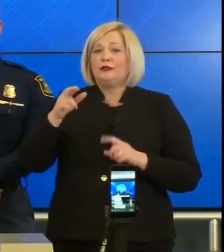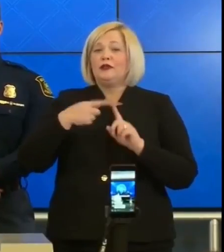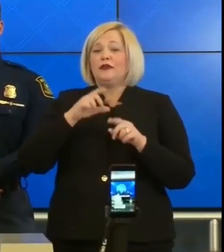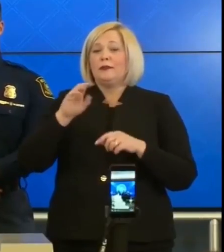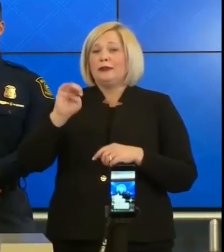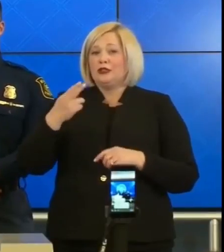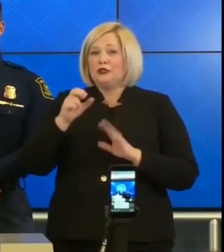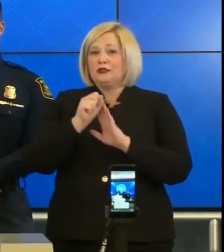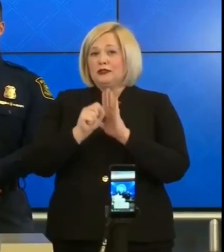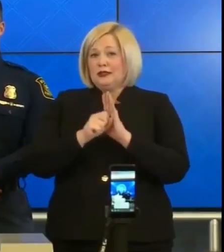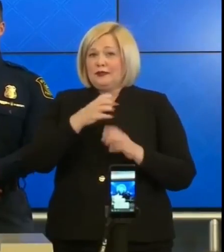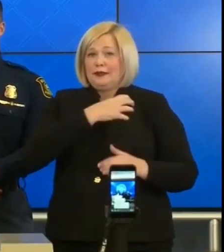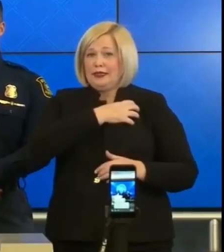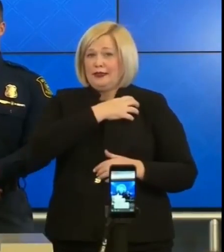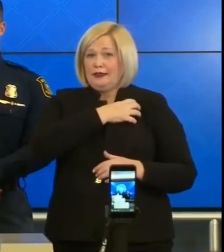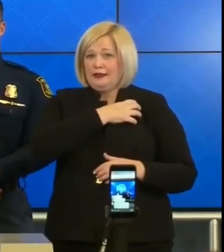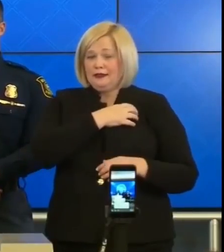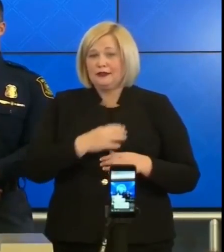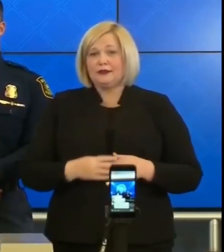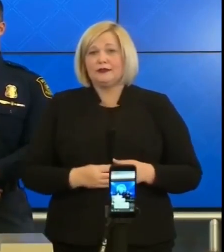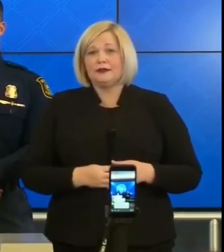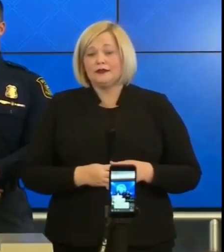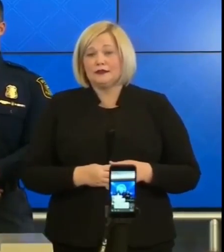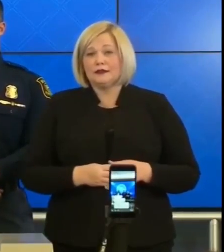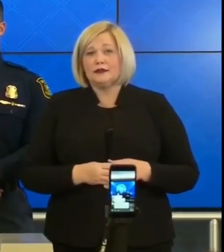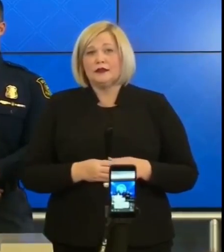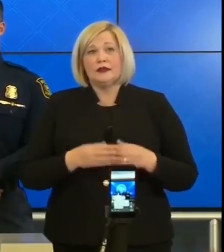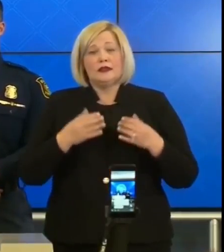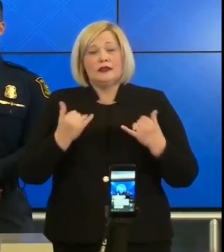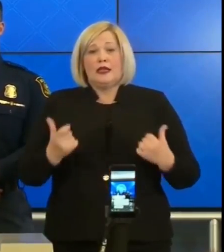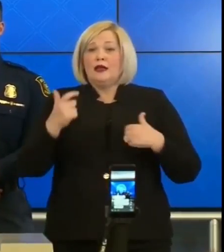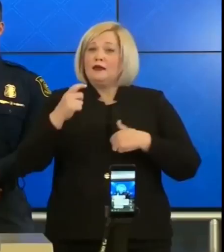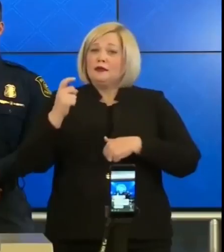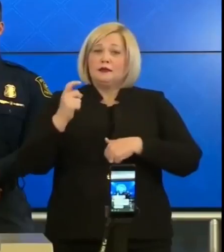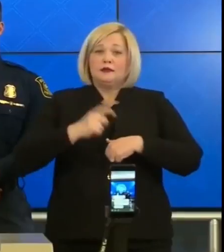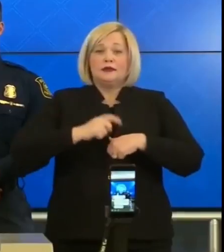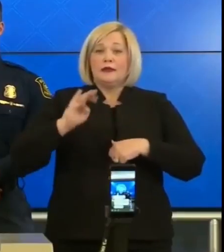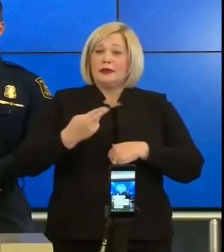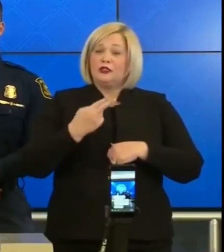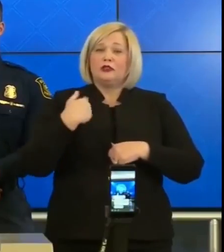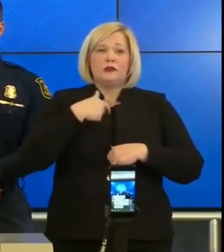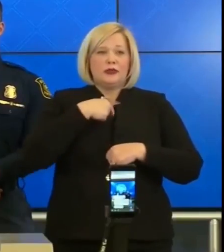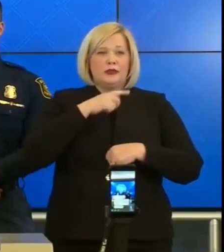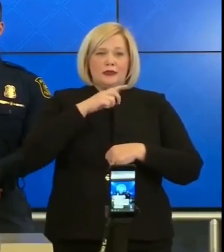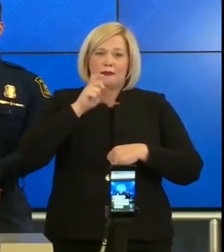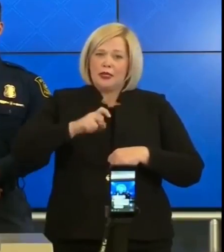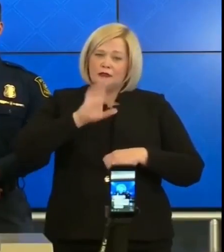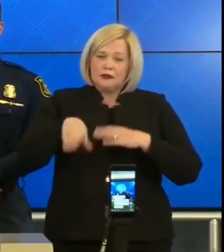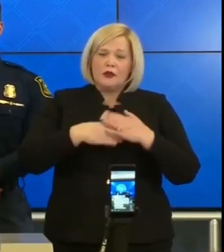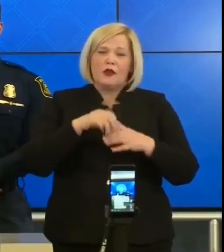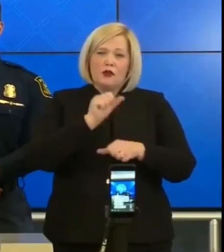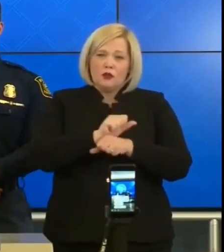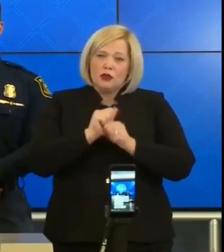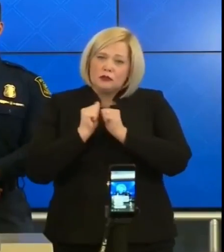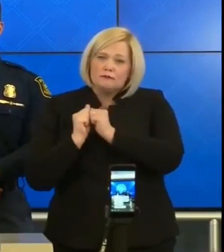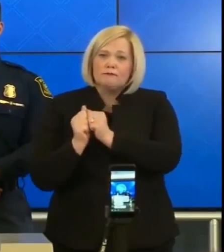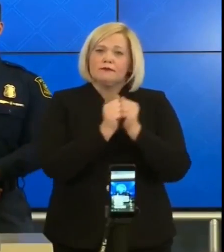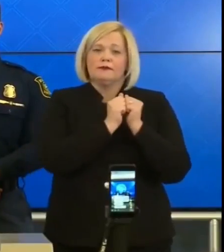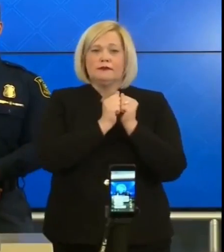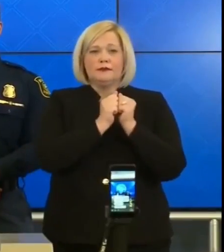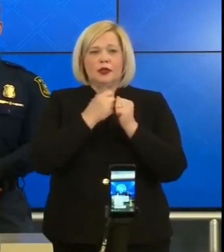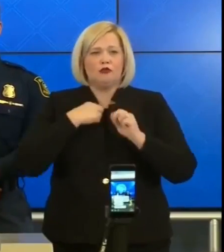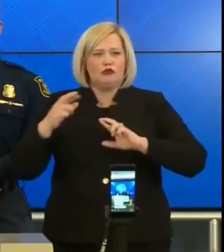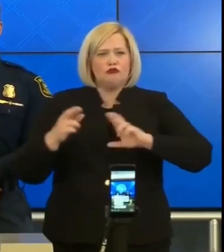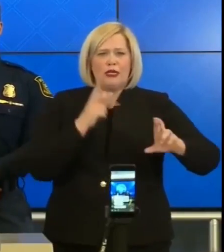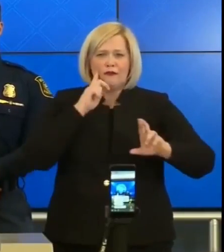Police. This is a moment in Michigan where we all have to do our part. We are up to this challenge. We will